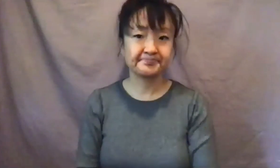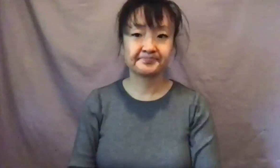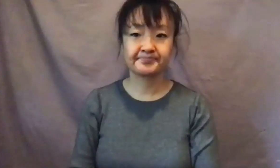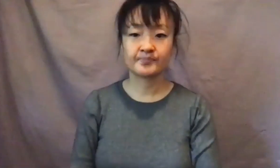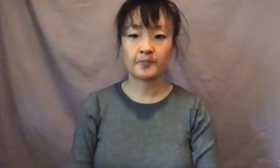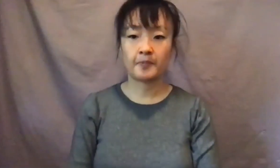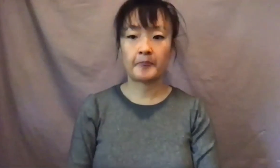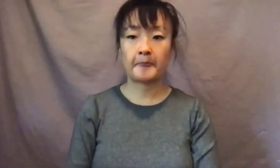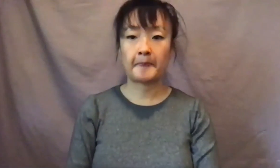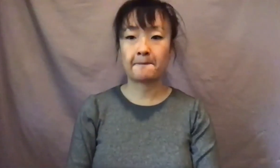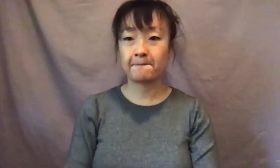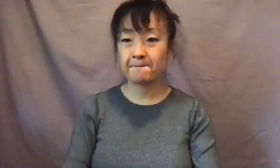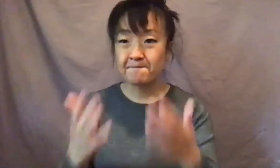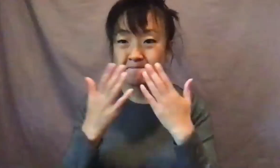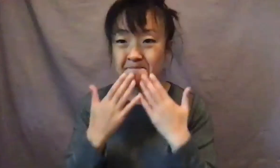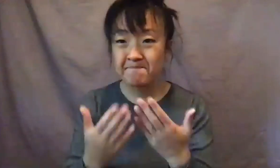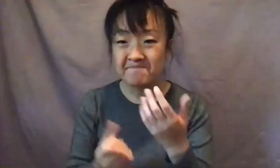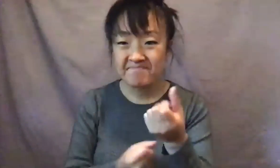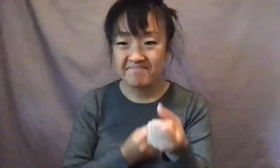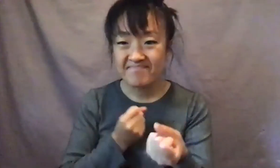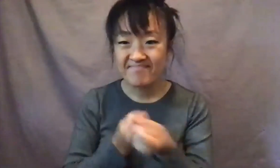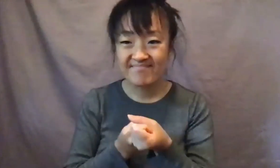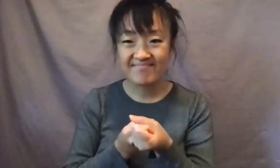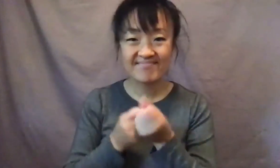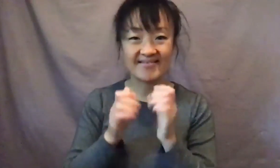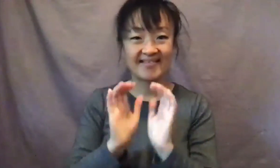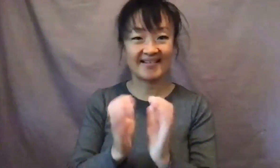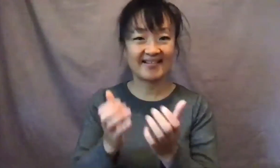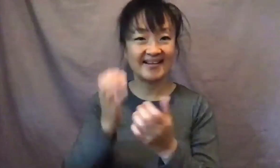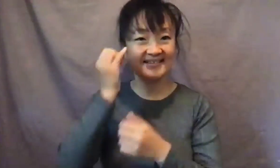Okay, thanks for the backup on that class idea. That's awesome.